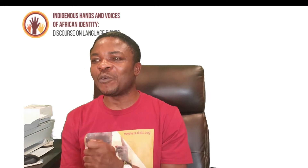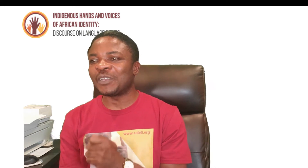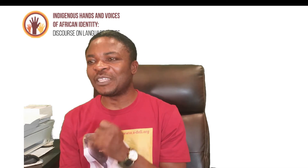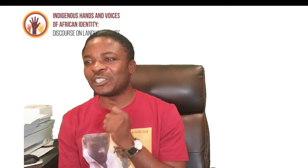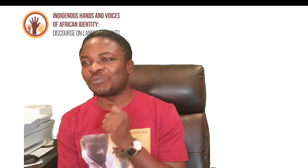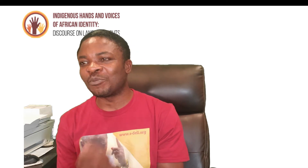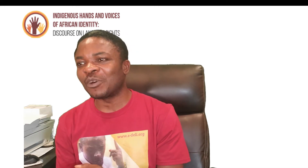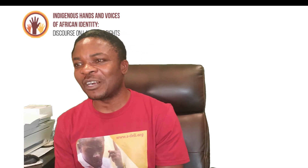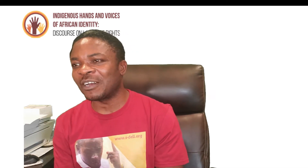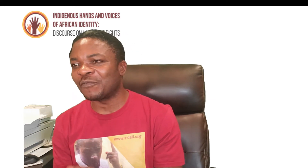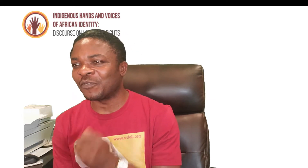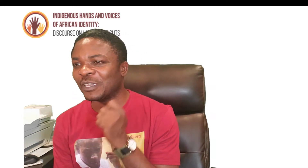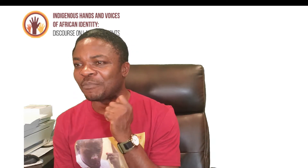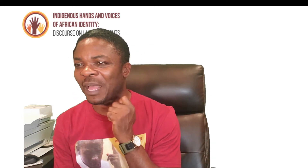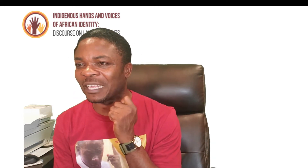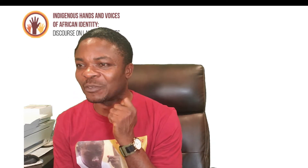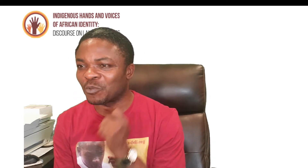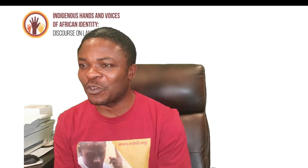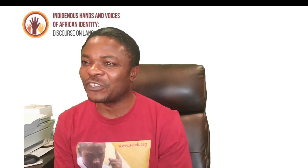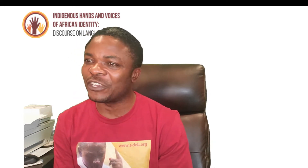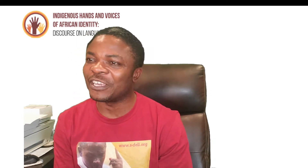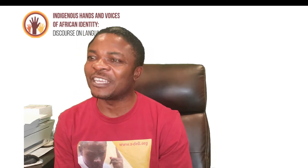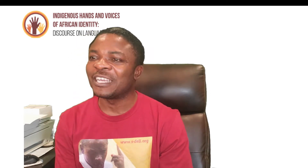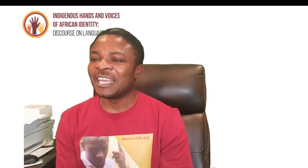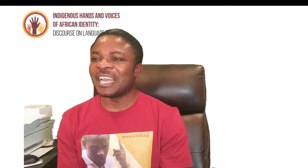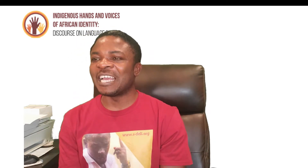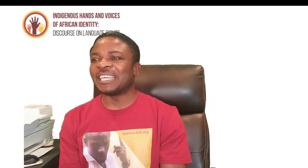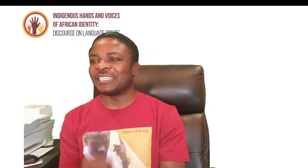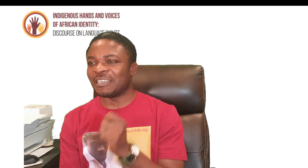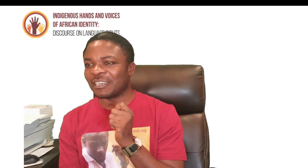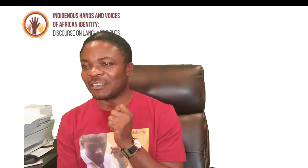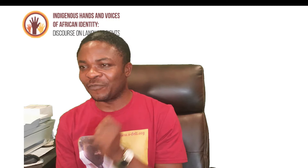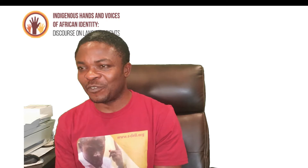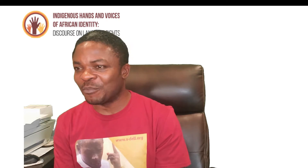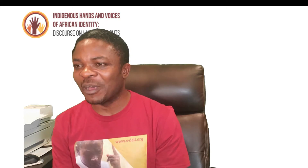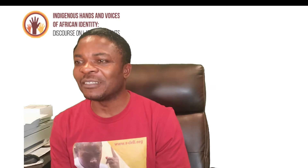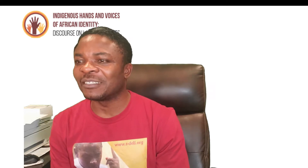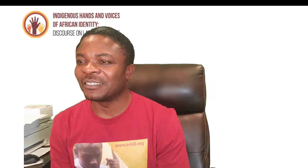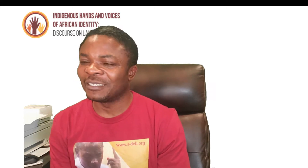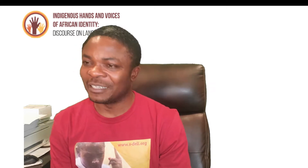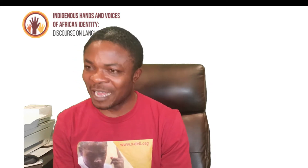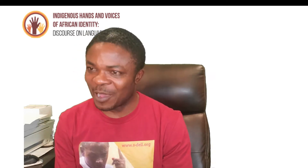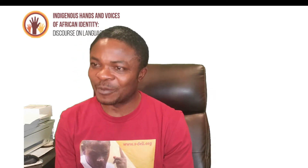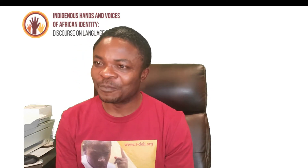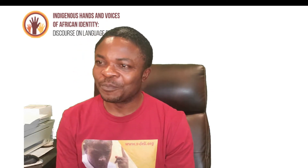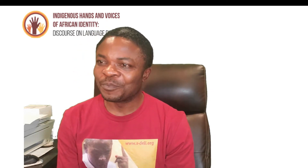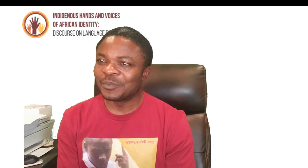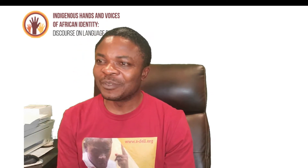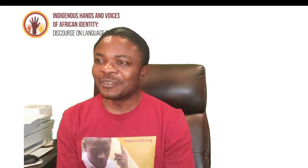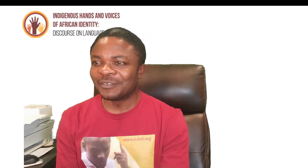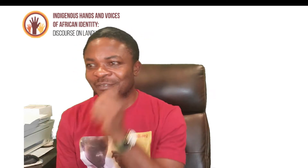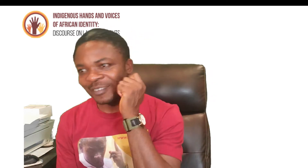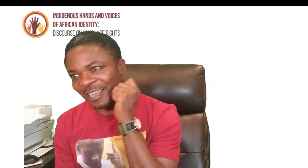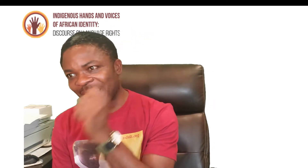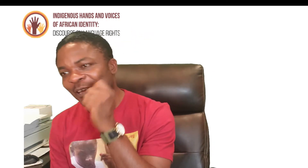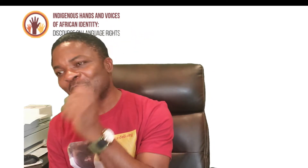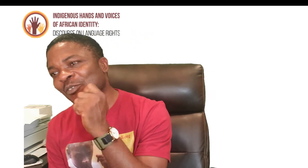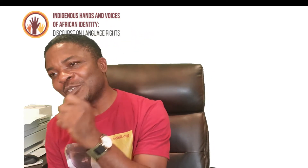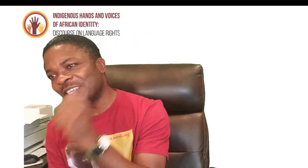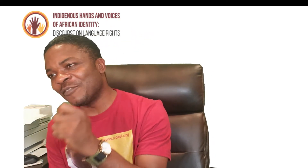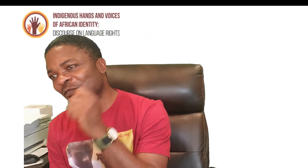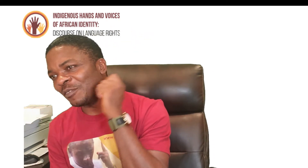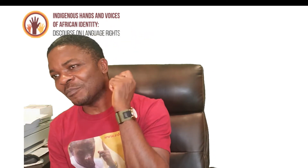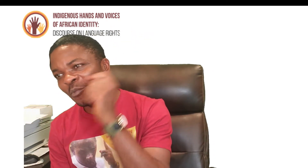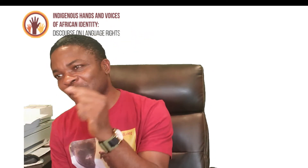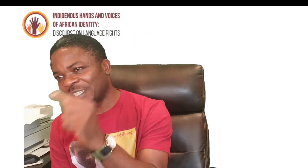been following this program for the past 1 year and a few months now. I